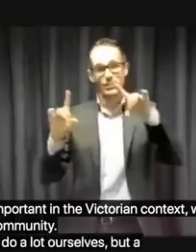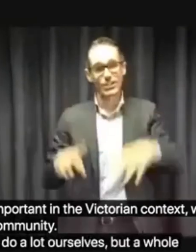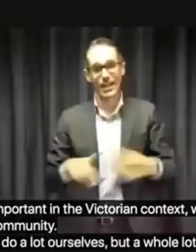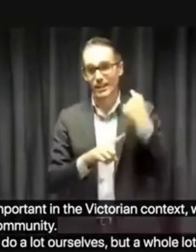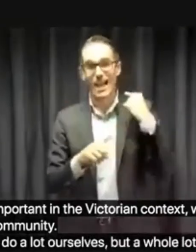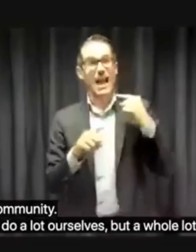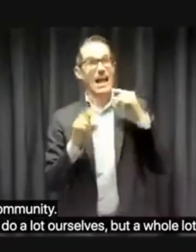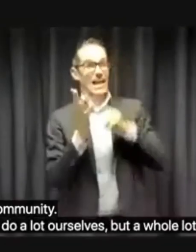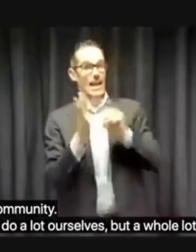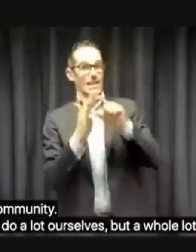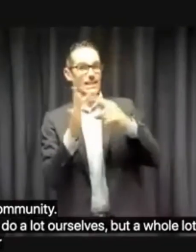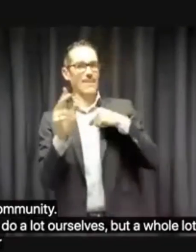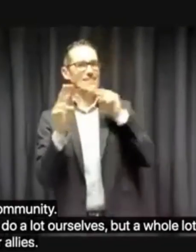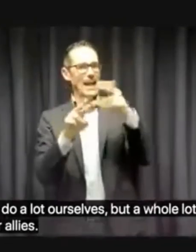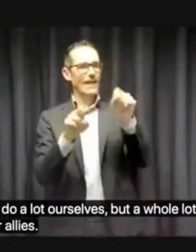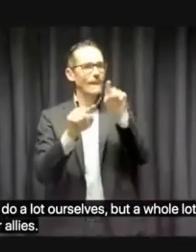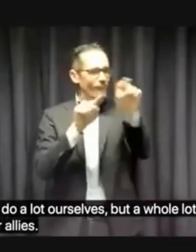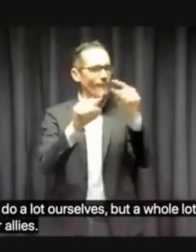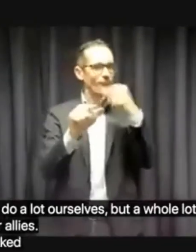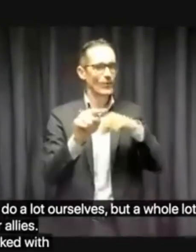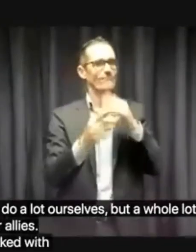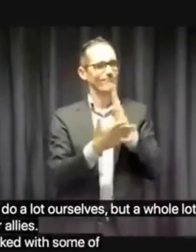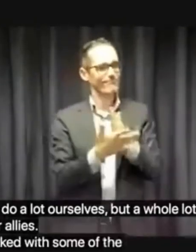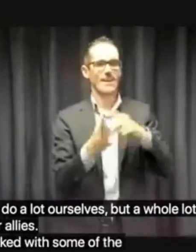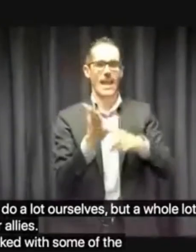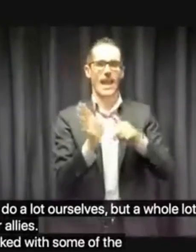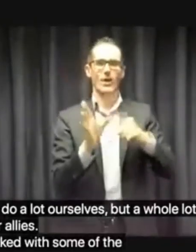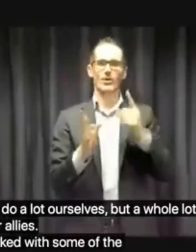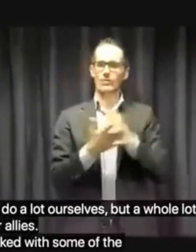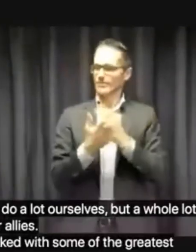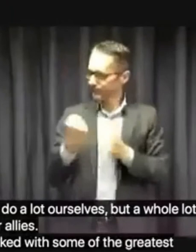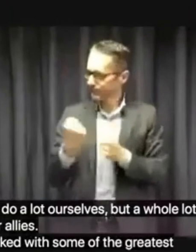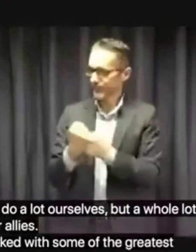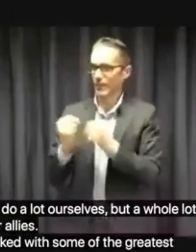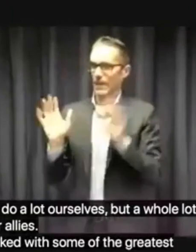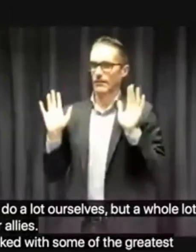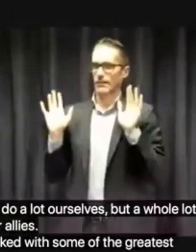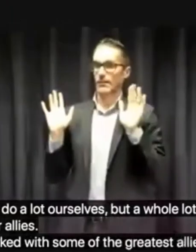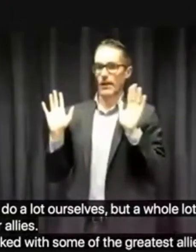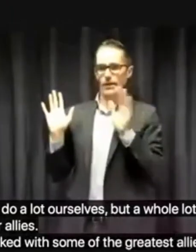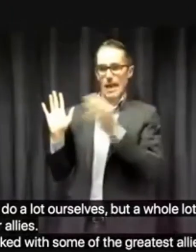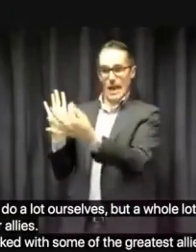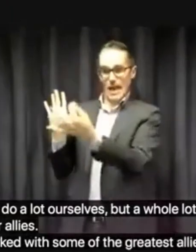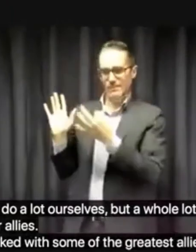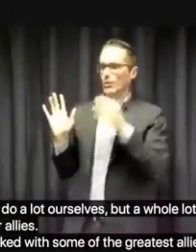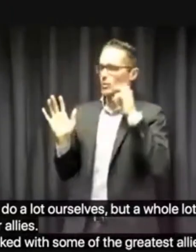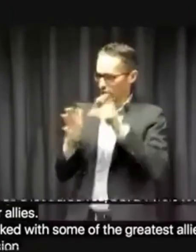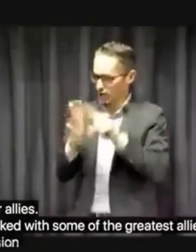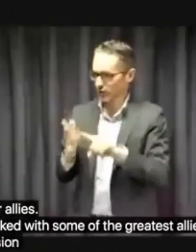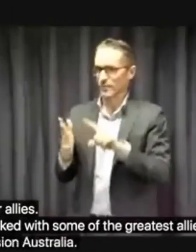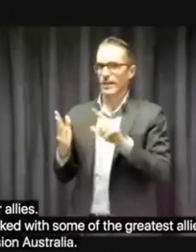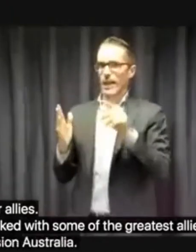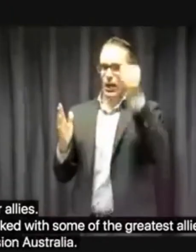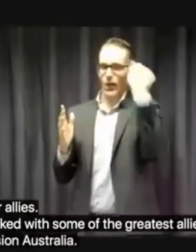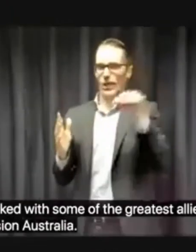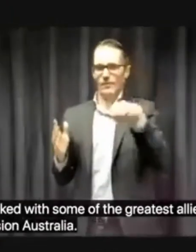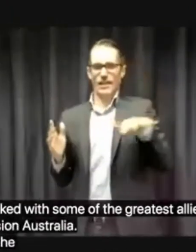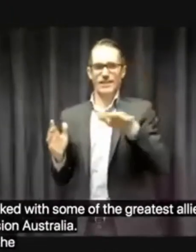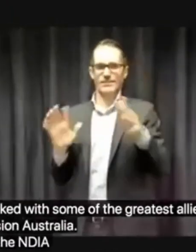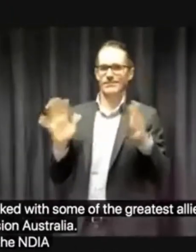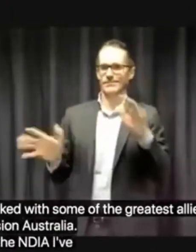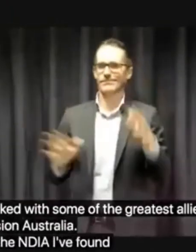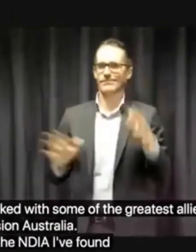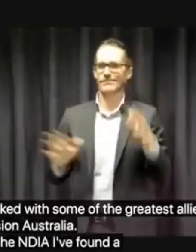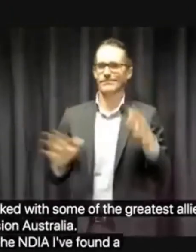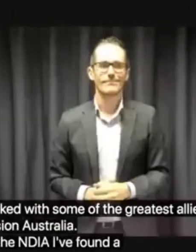allies, especially in Australia, historically, and in the NDIA, I've identified a few allies who've been meaningful and supportive and then meet more as us, but they